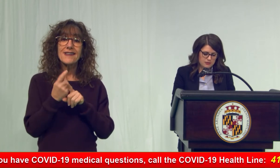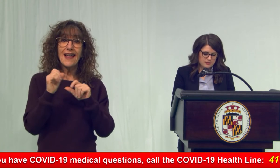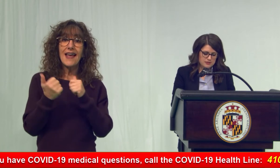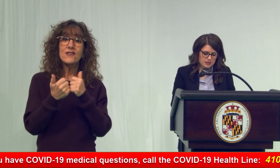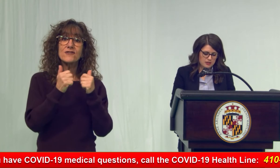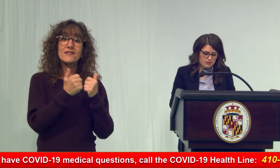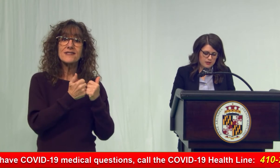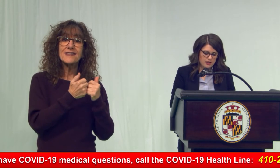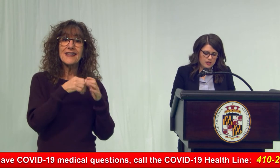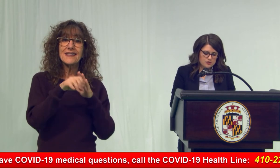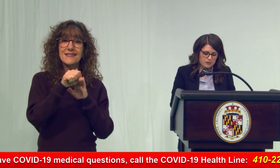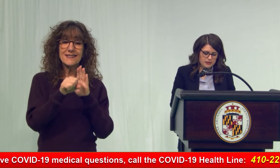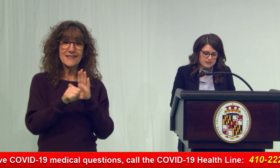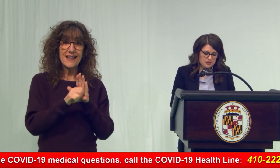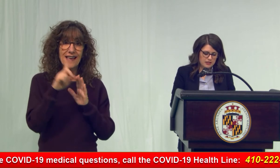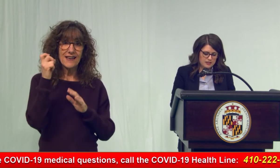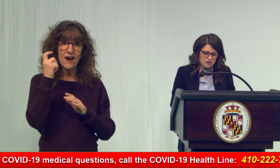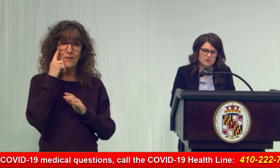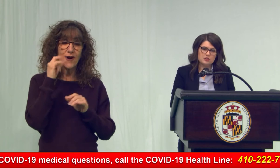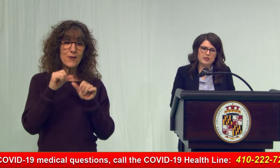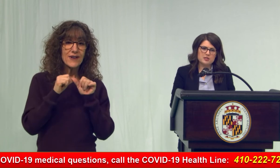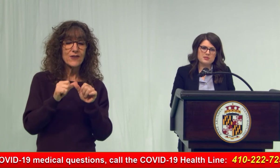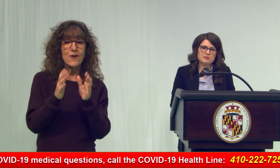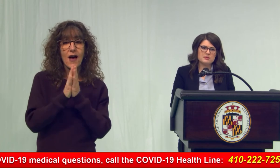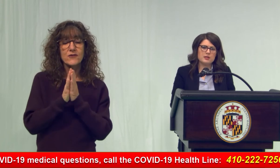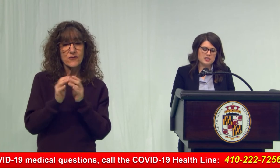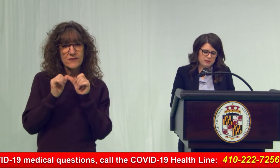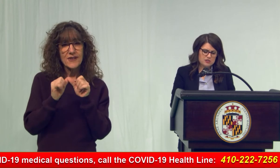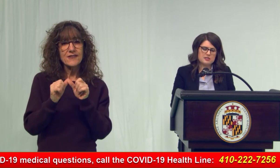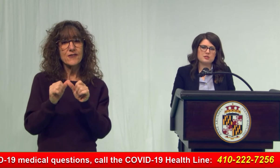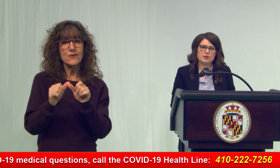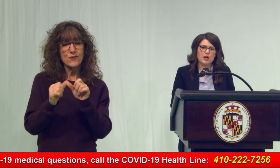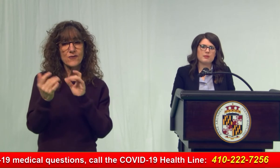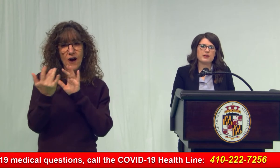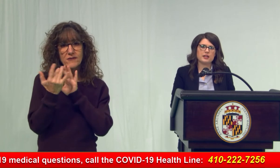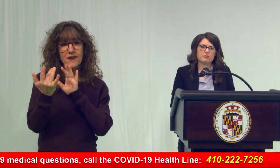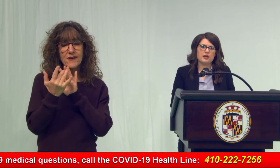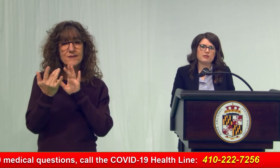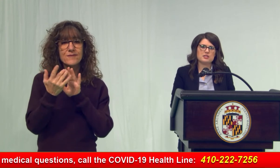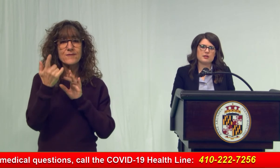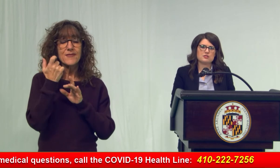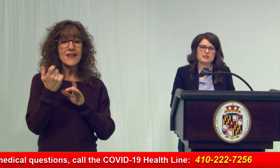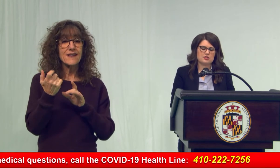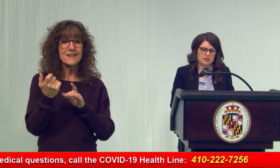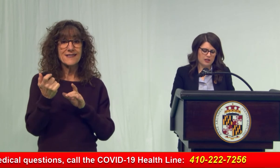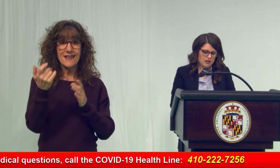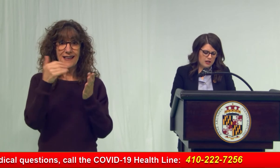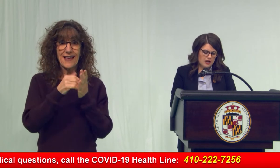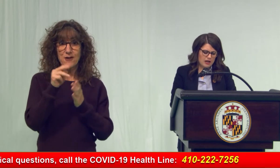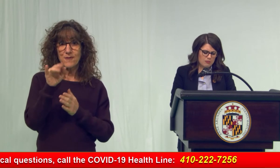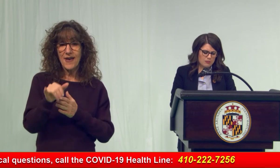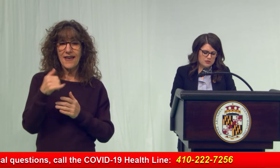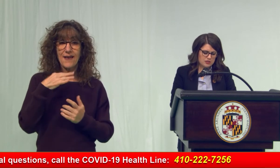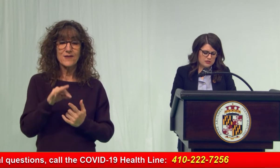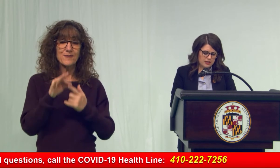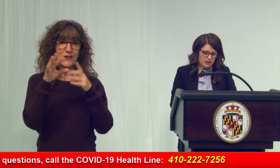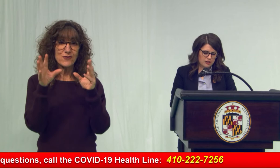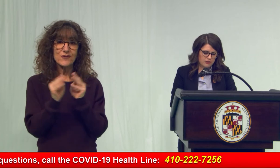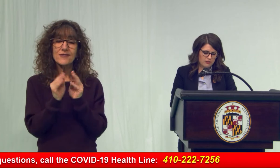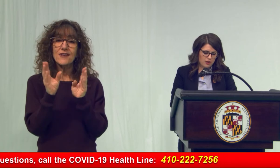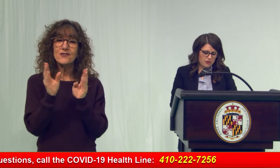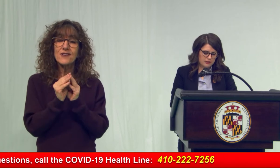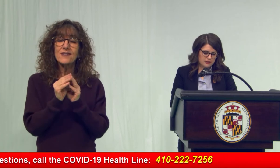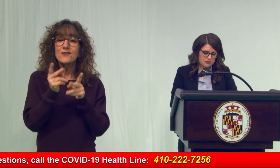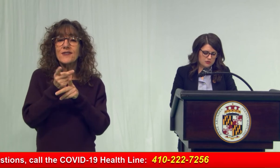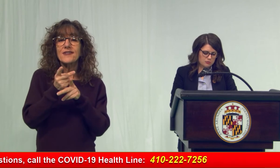agency within state government. So I'm going to continue to ask you to do that, especially since we are coming back in May with a special session to take